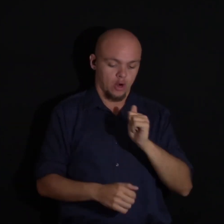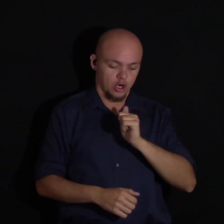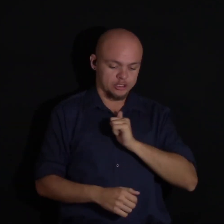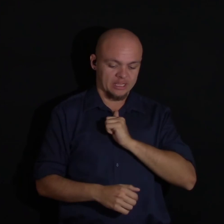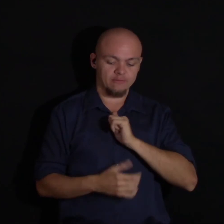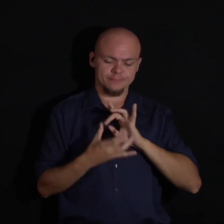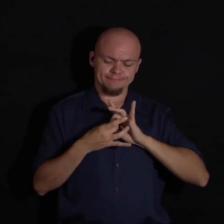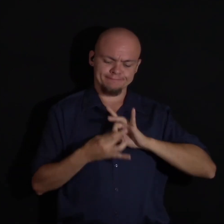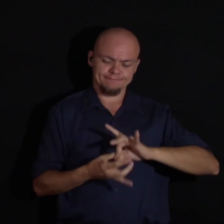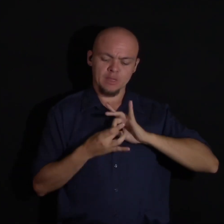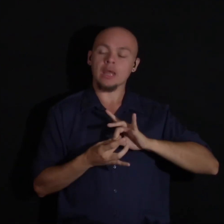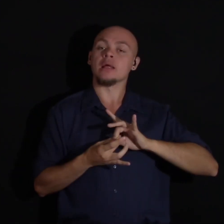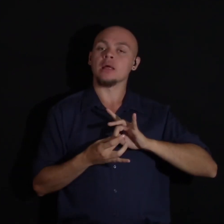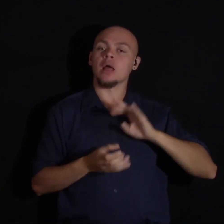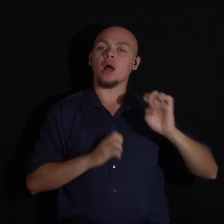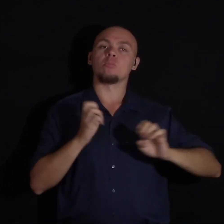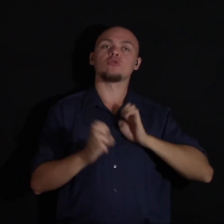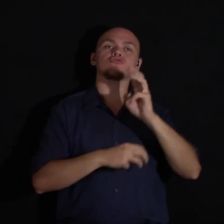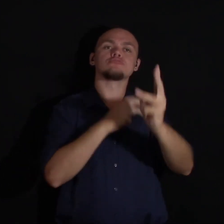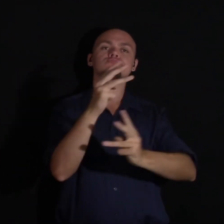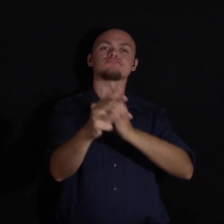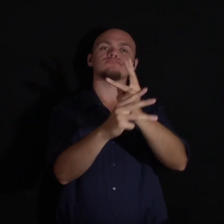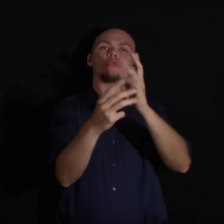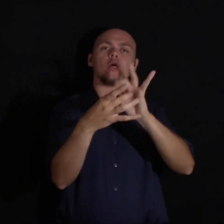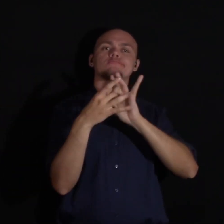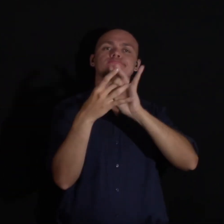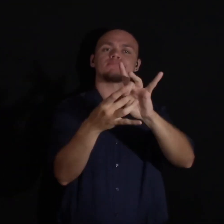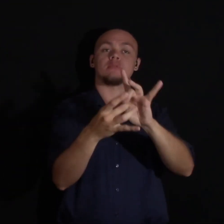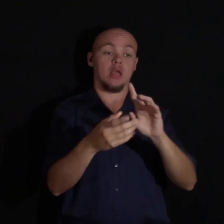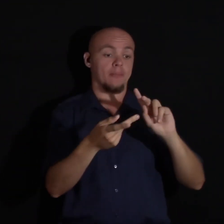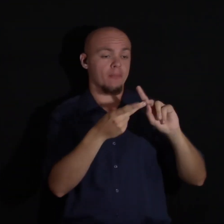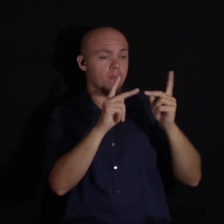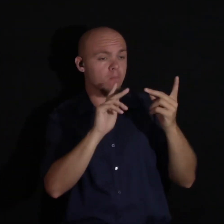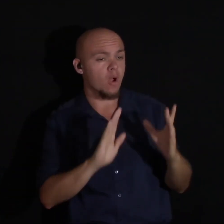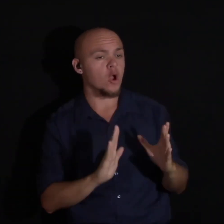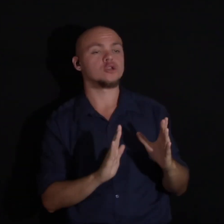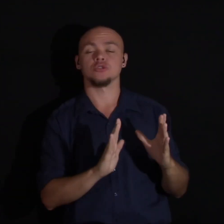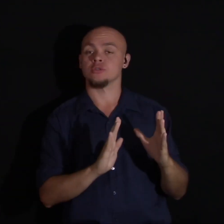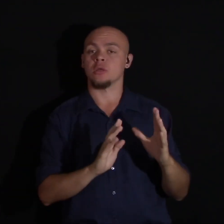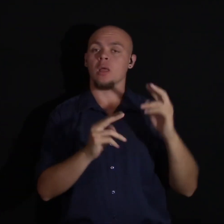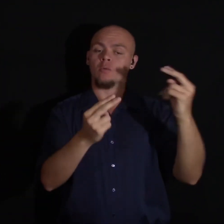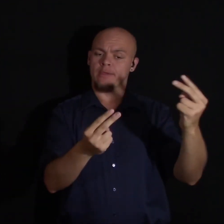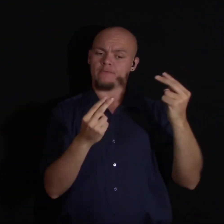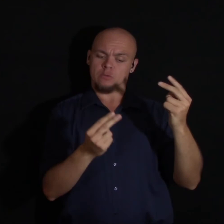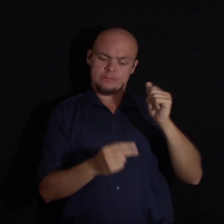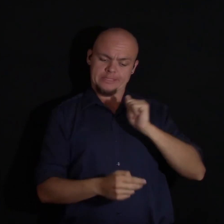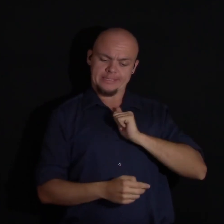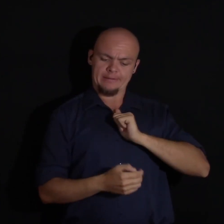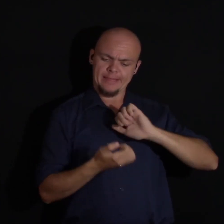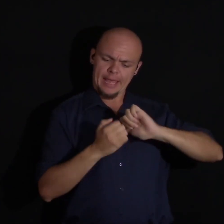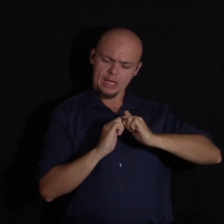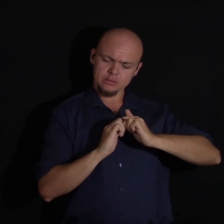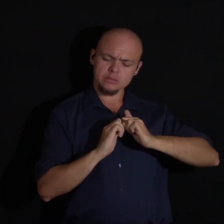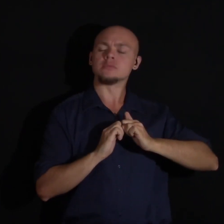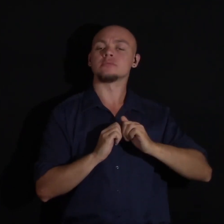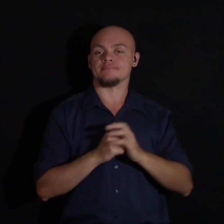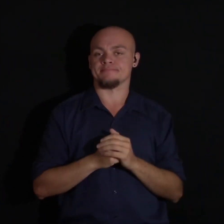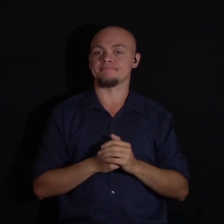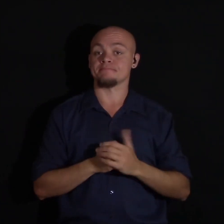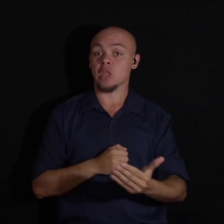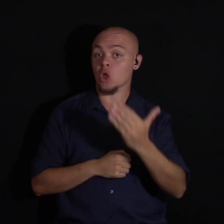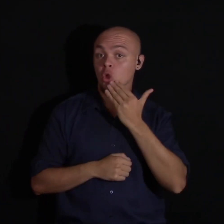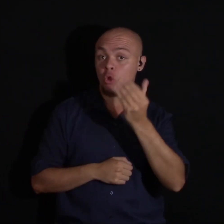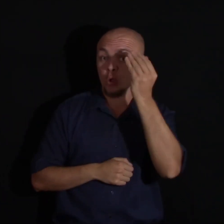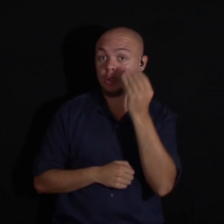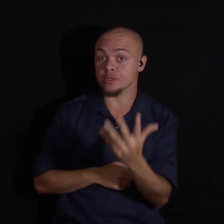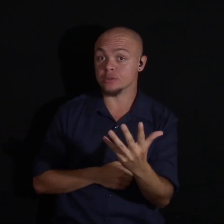in how we emotionally connect to the world, to our partners, and how we regard ourselves. The good news is this